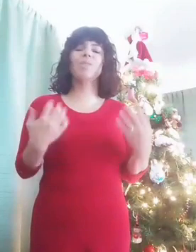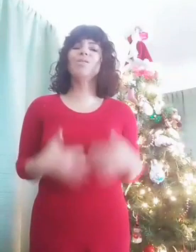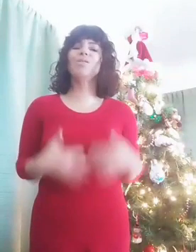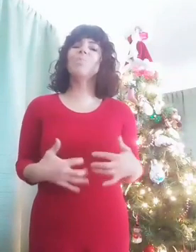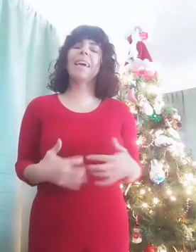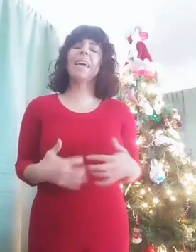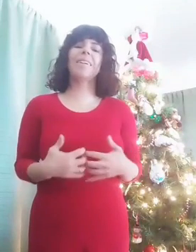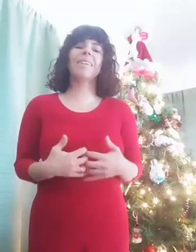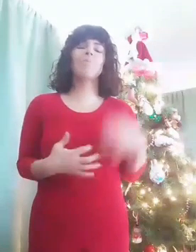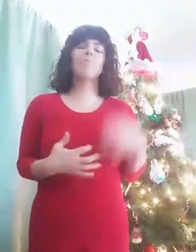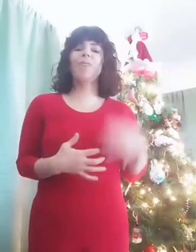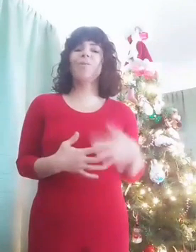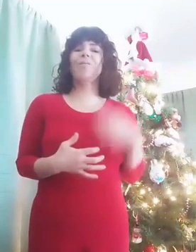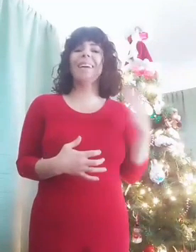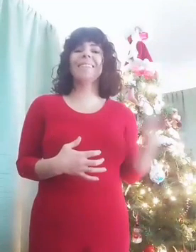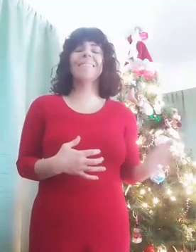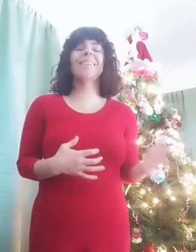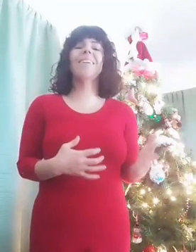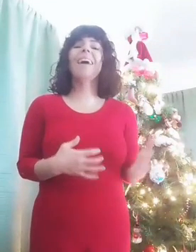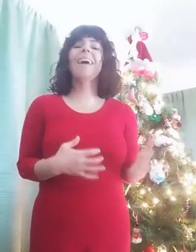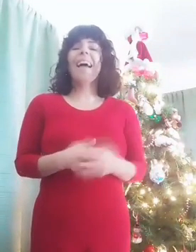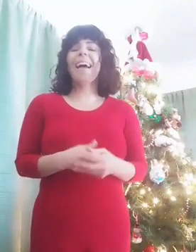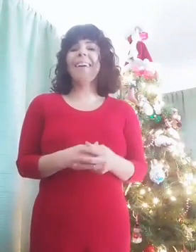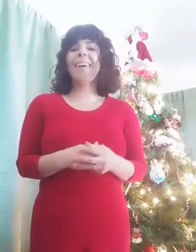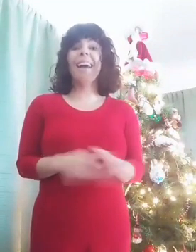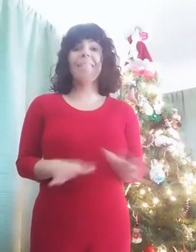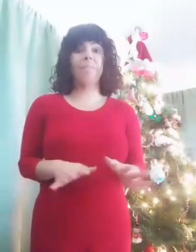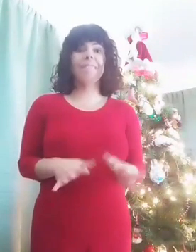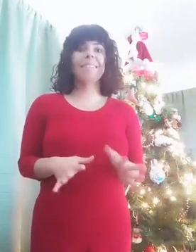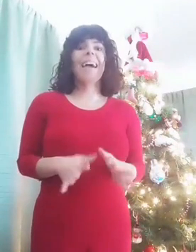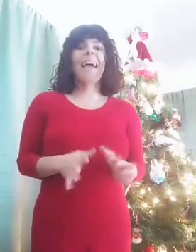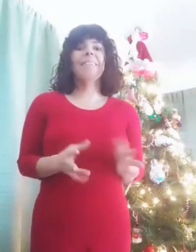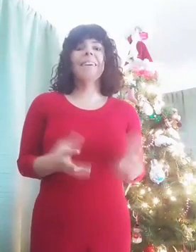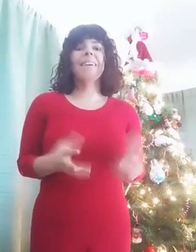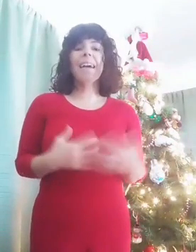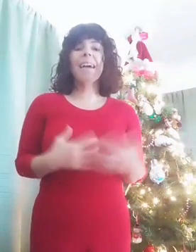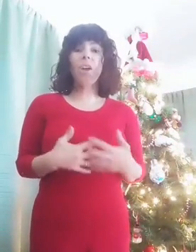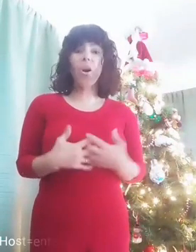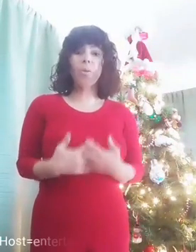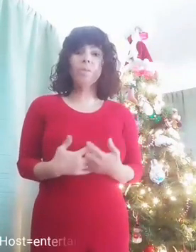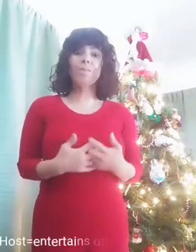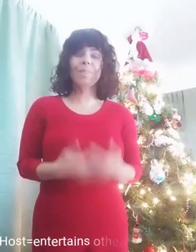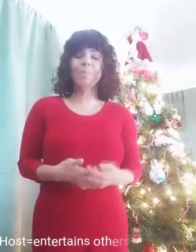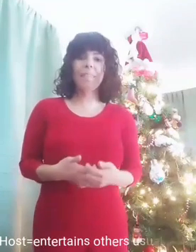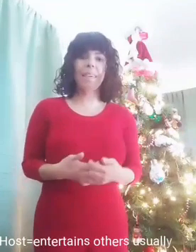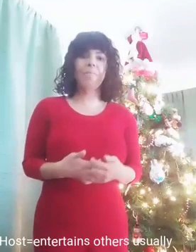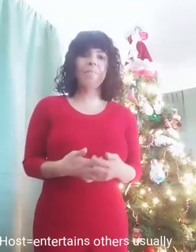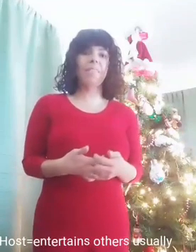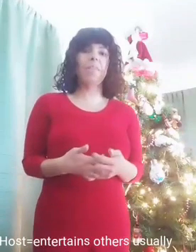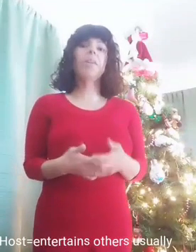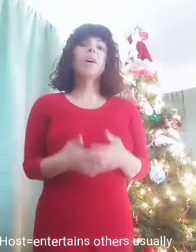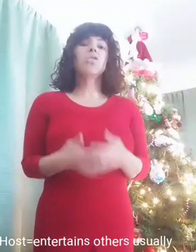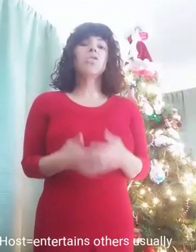renews me and gets me ready for the next year and I love it. And then I actually host Christmas Eve this year so